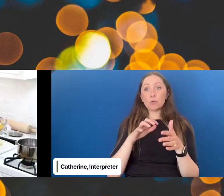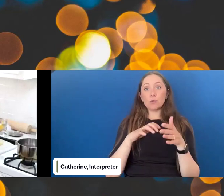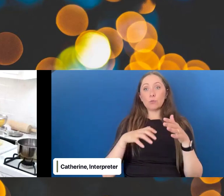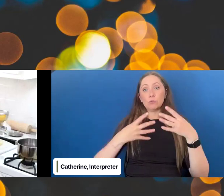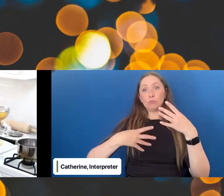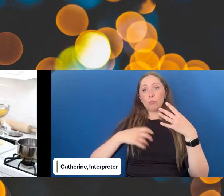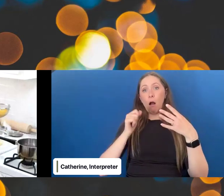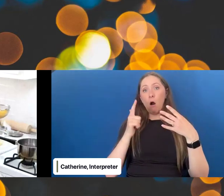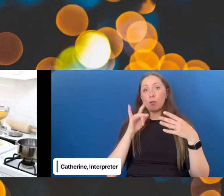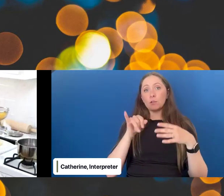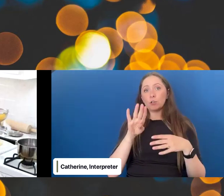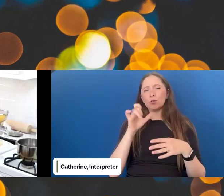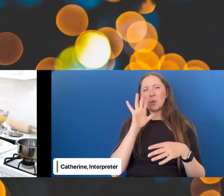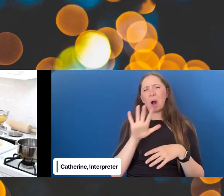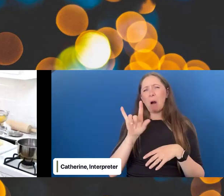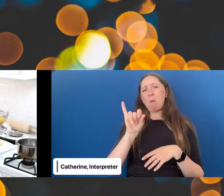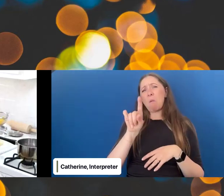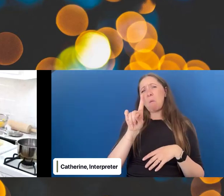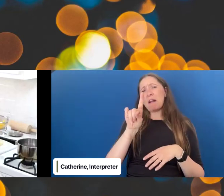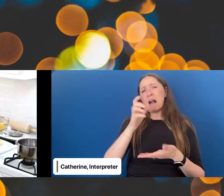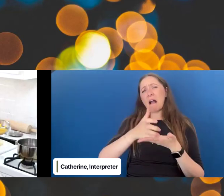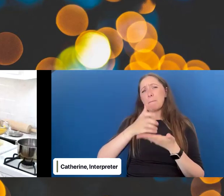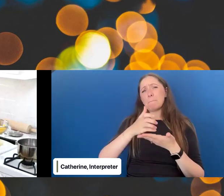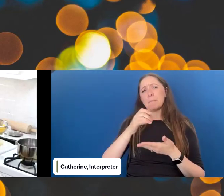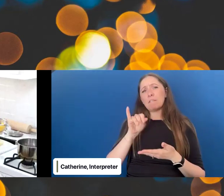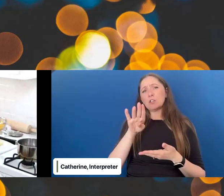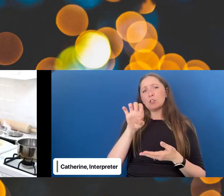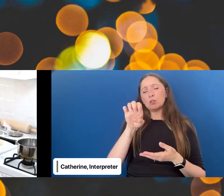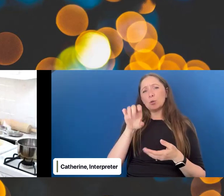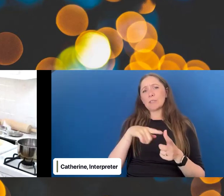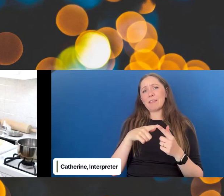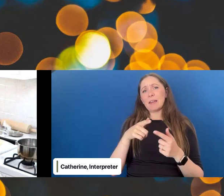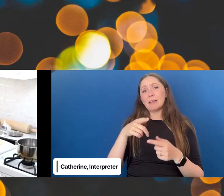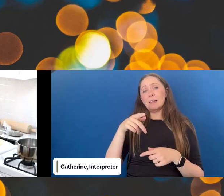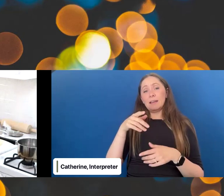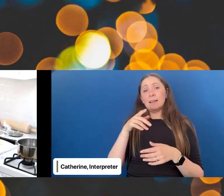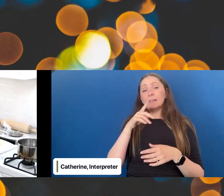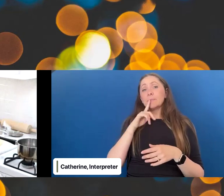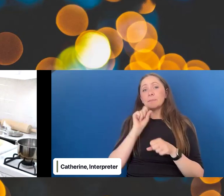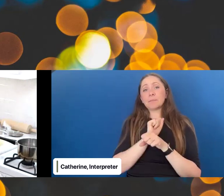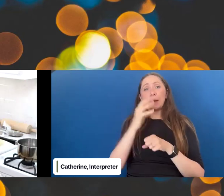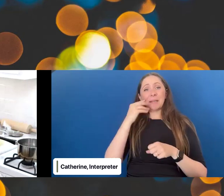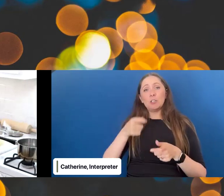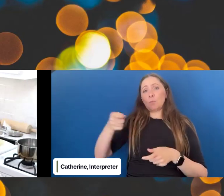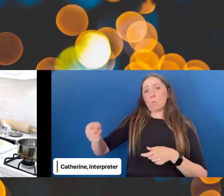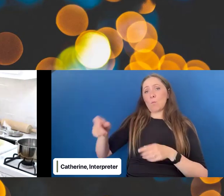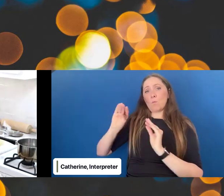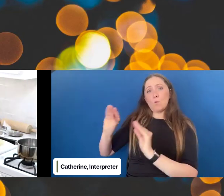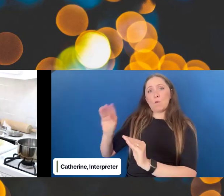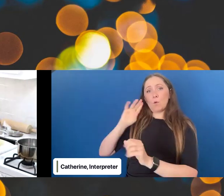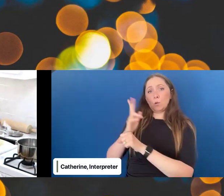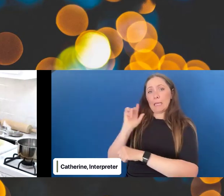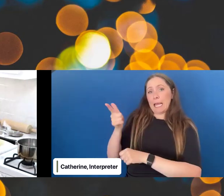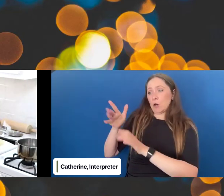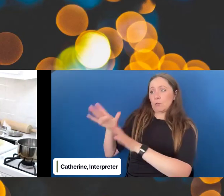want about a cup of peach juice. And then just set your peaches aside, okay? I'm gonna use them later.